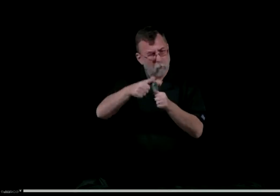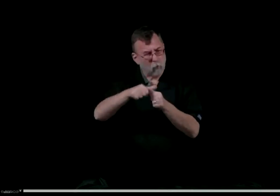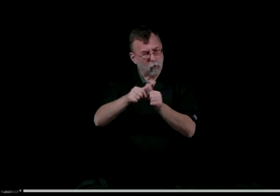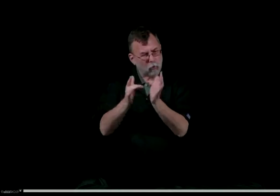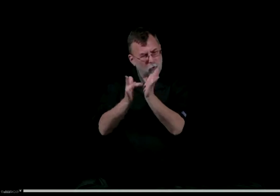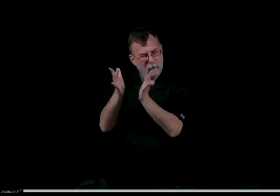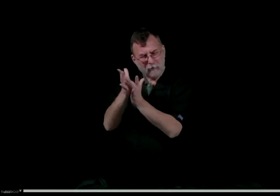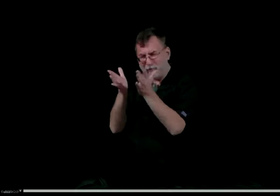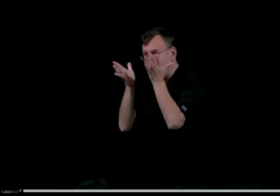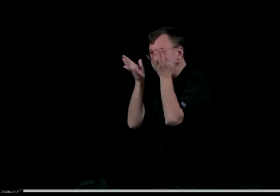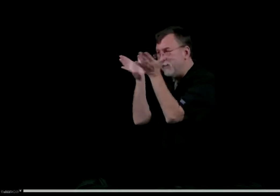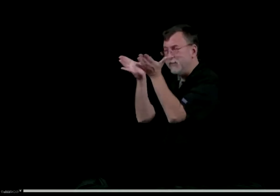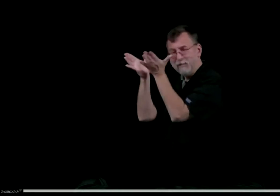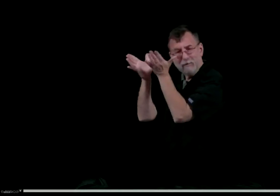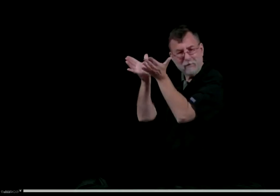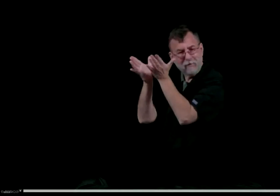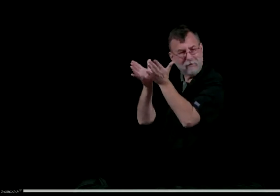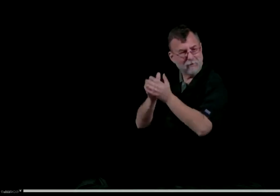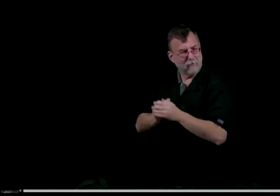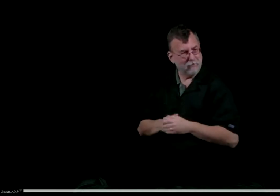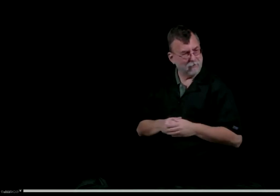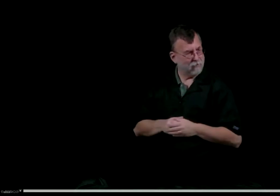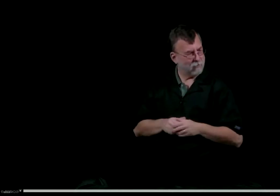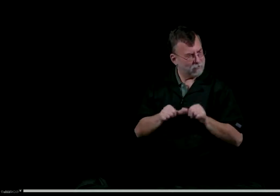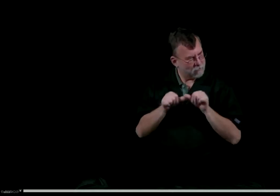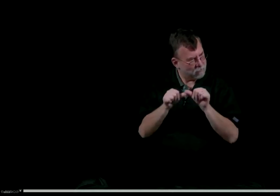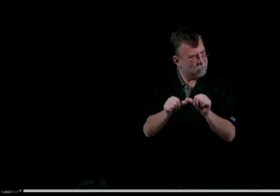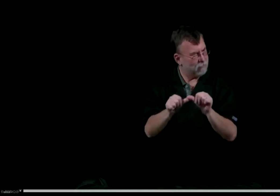You have to keep remembering Jesus in everything you do.